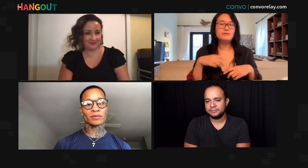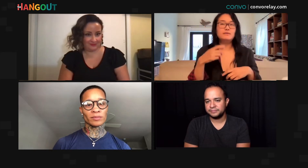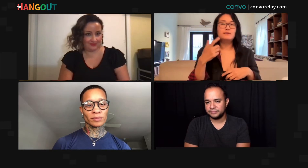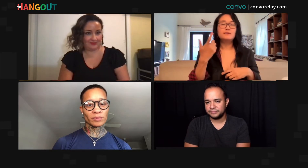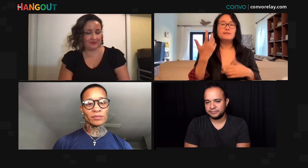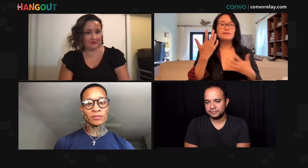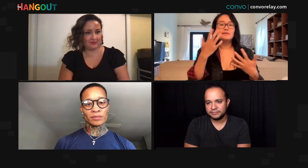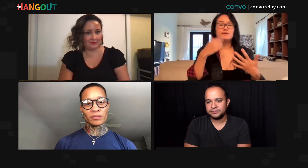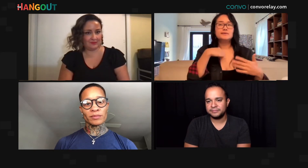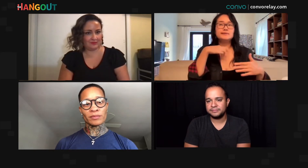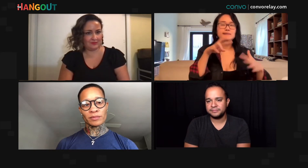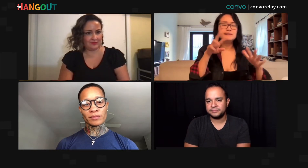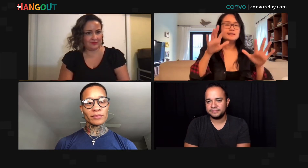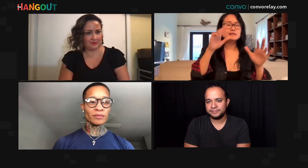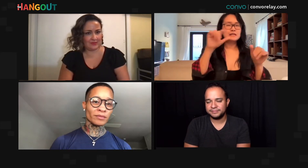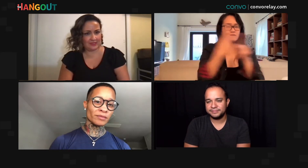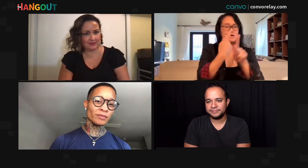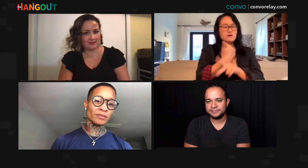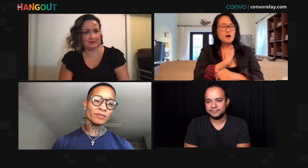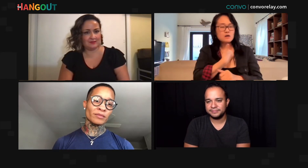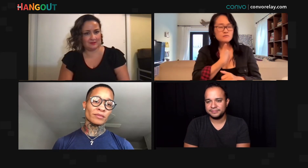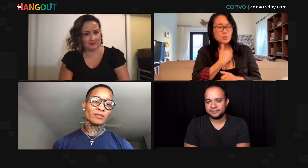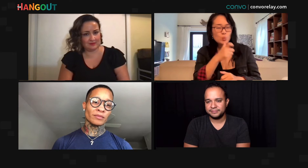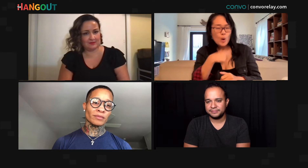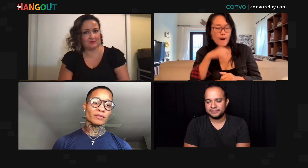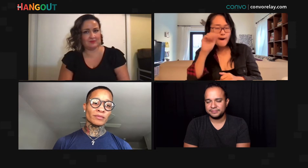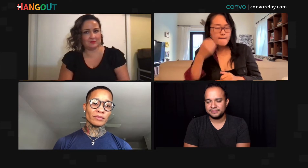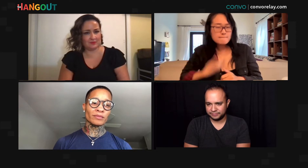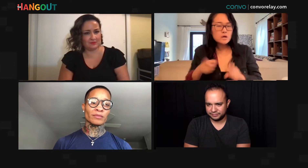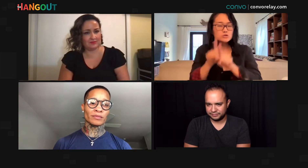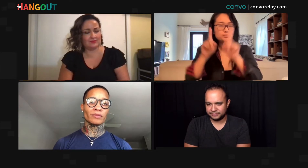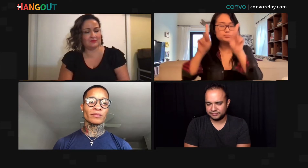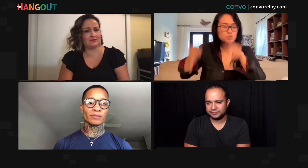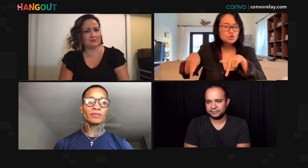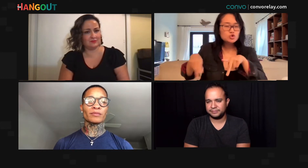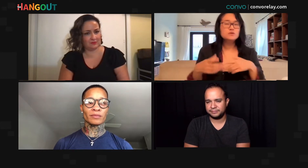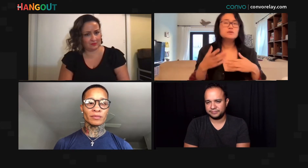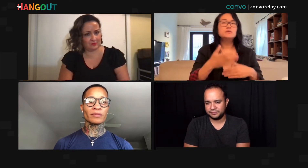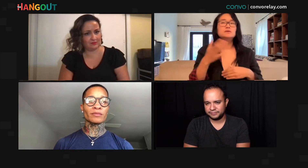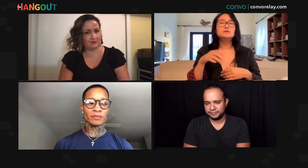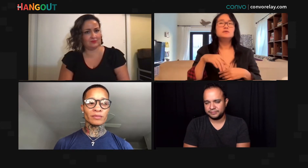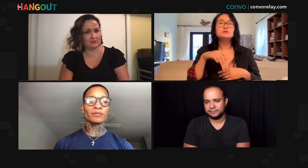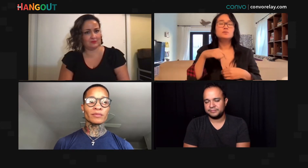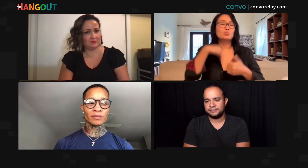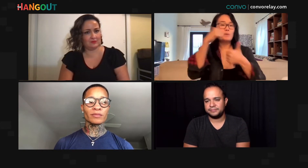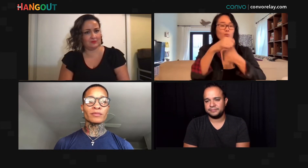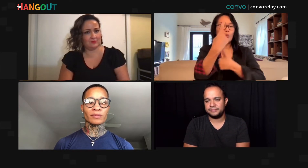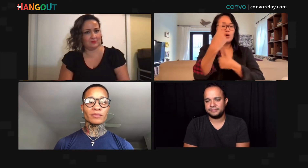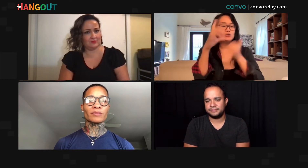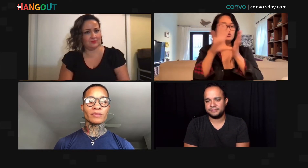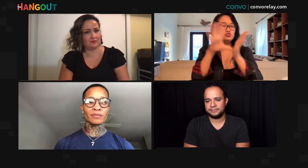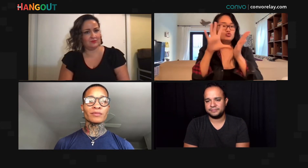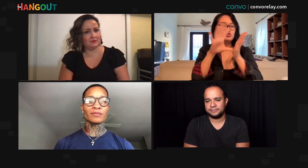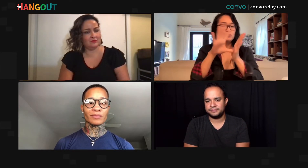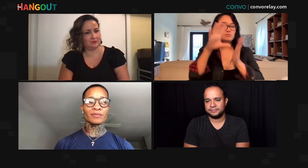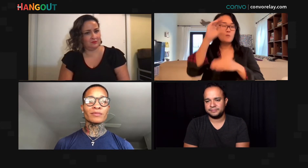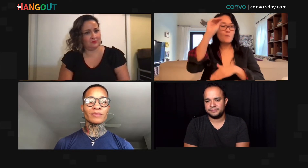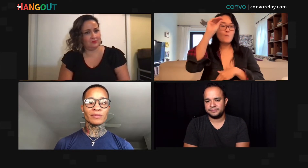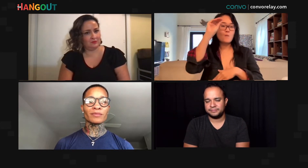block and going into that space, trying to figure out just who I was as a person. And I remember this